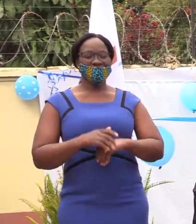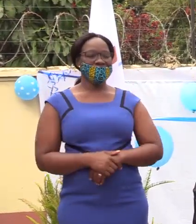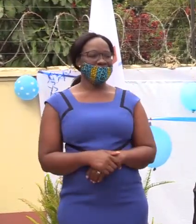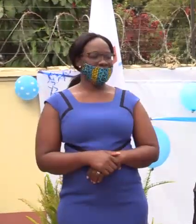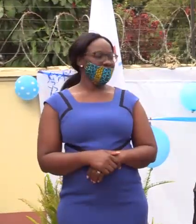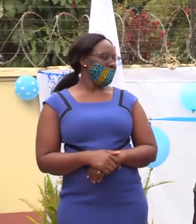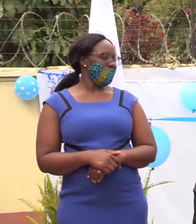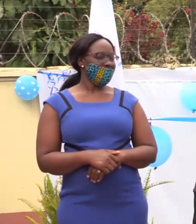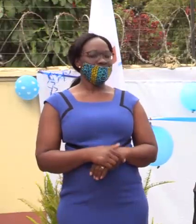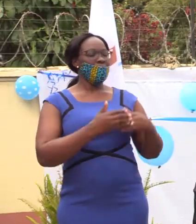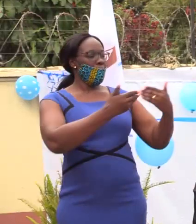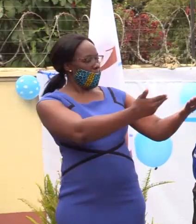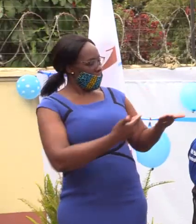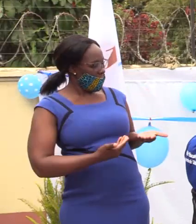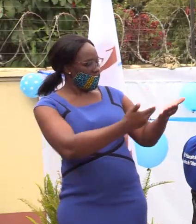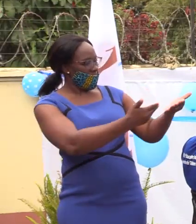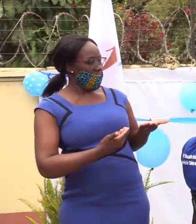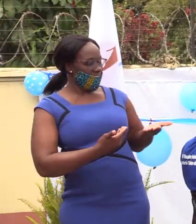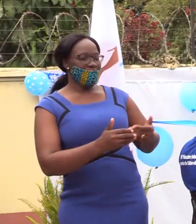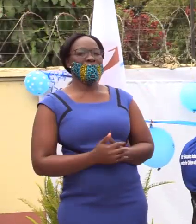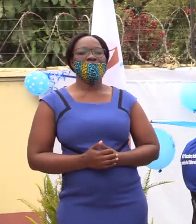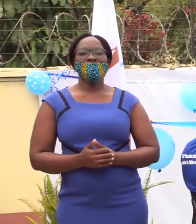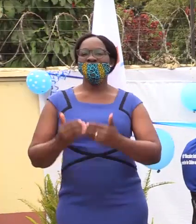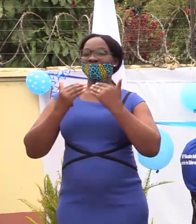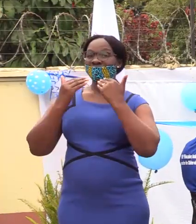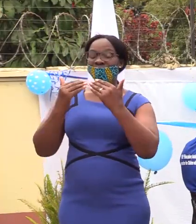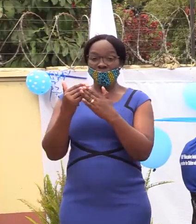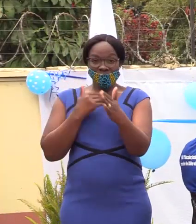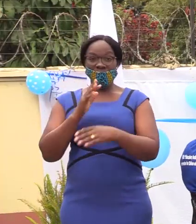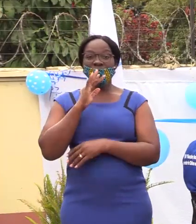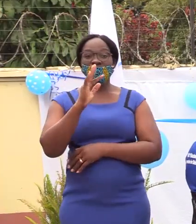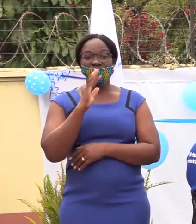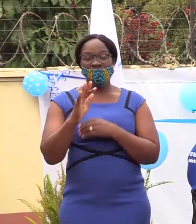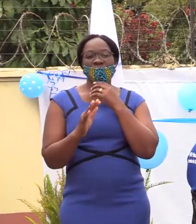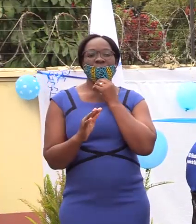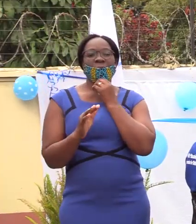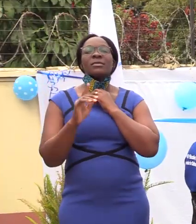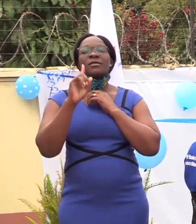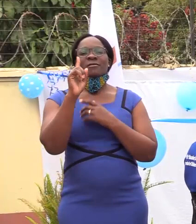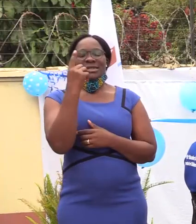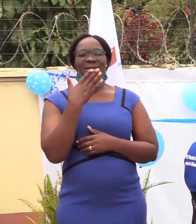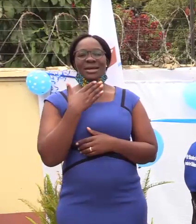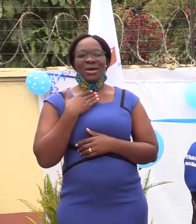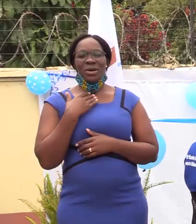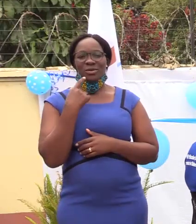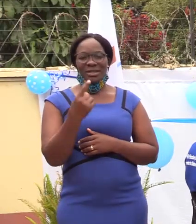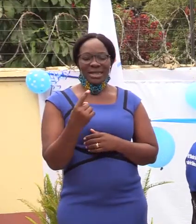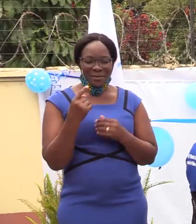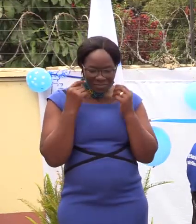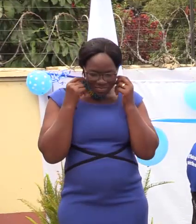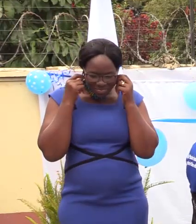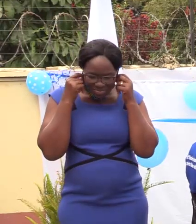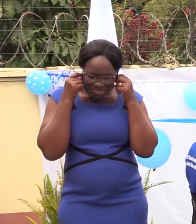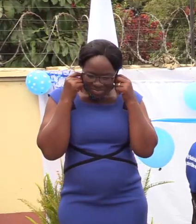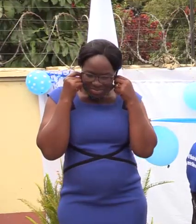All right. So Mheshimiwa, karibu sana. Mm-hmm. Asante. Kabla niongee, ningependa tu kusema kwamba Mheshimiwa Hassan